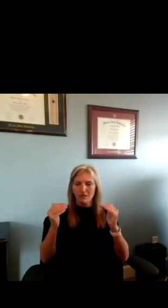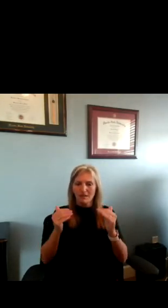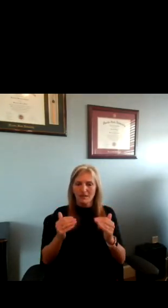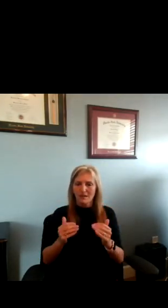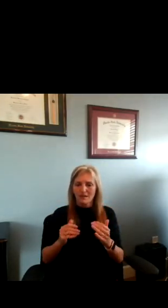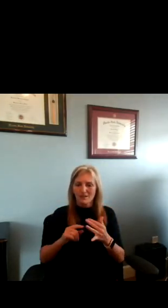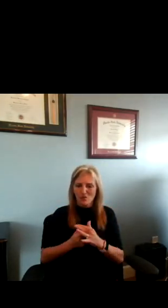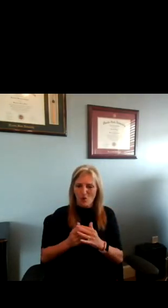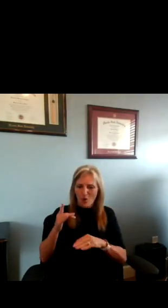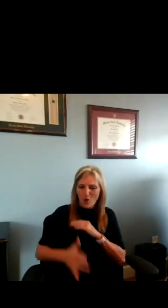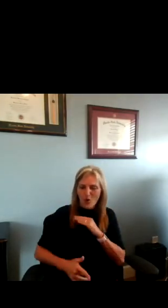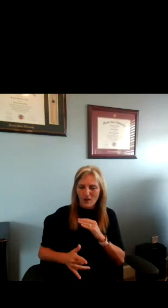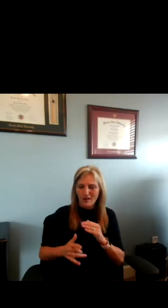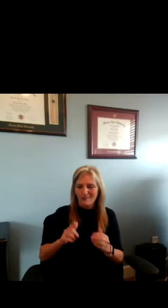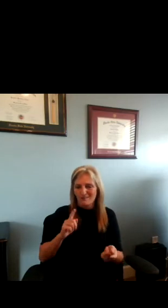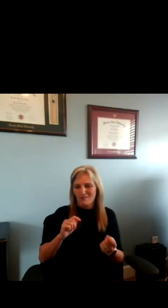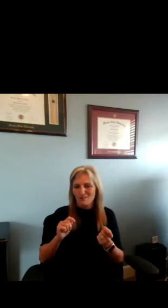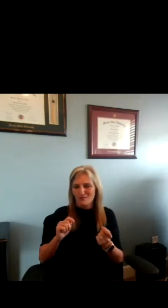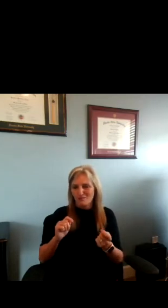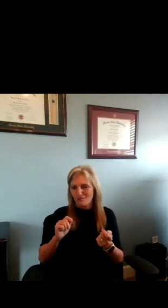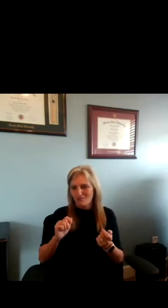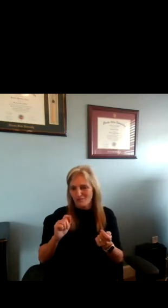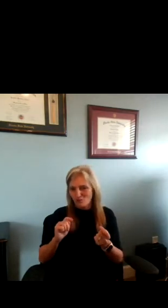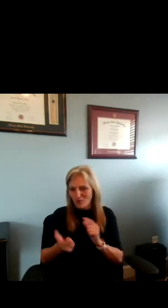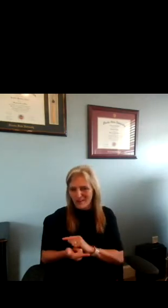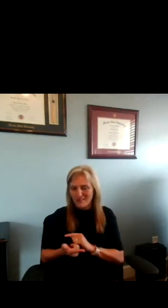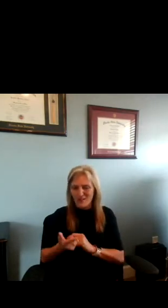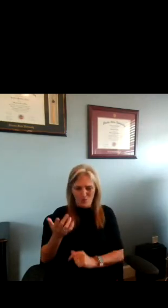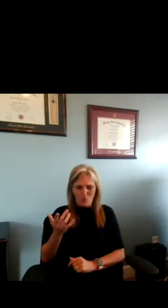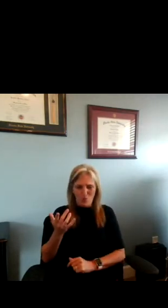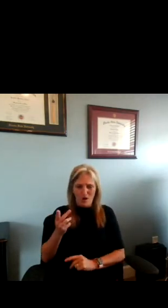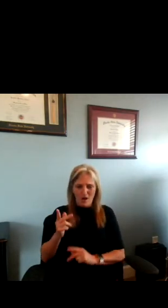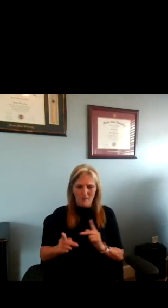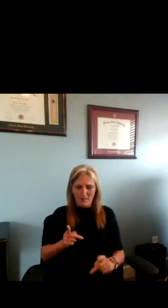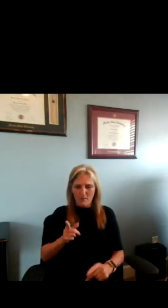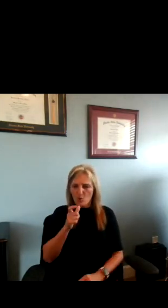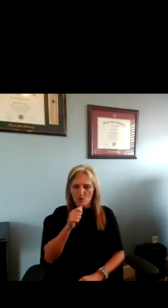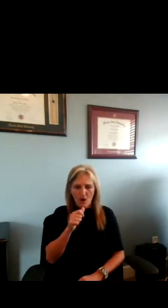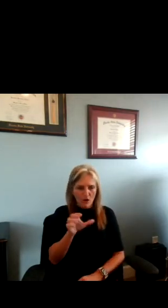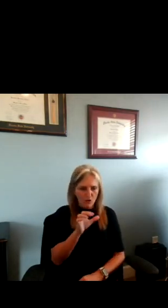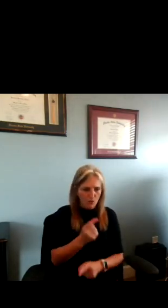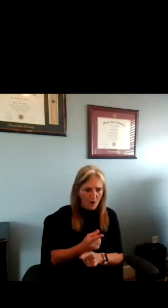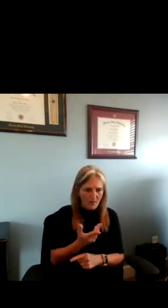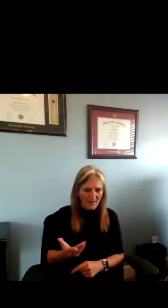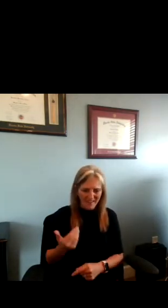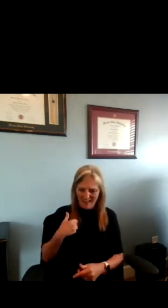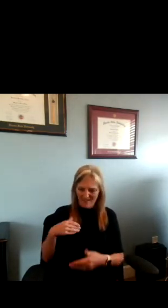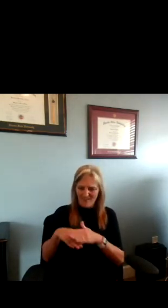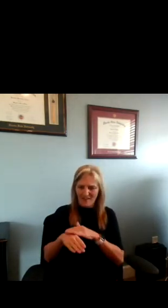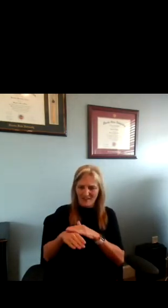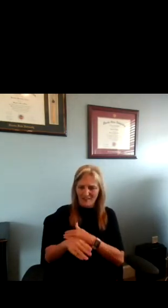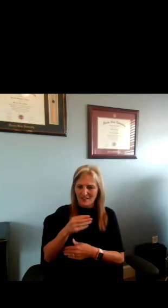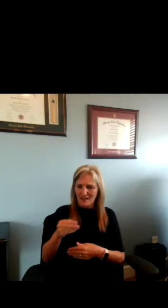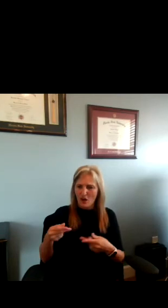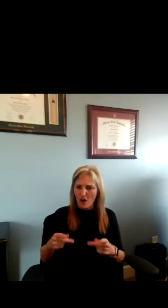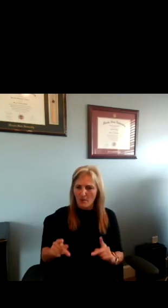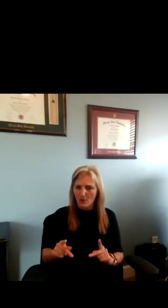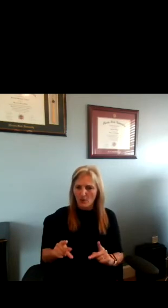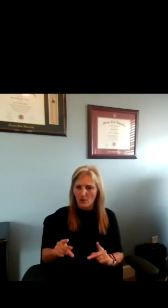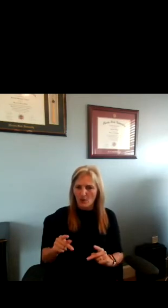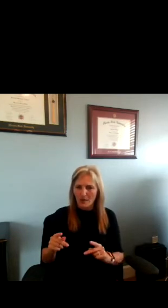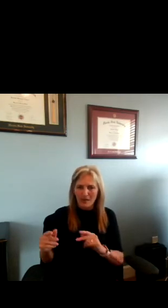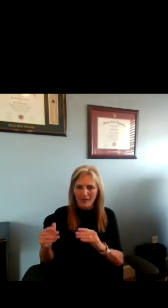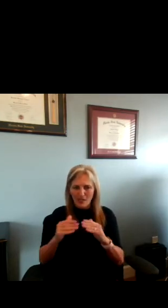often translates into why should people who do not do the right thing have access and opportunity equal